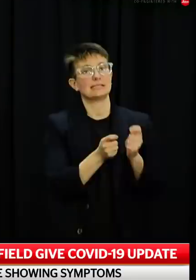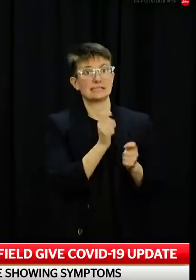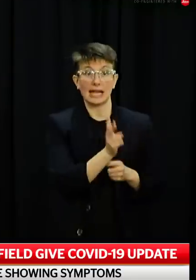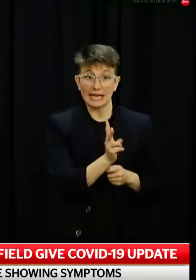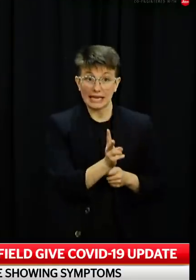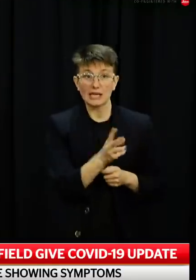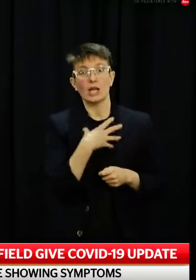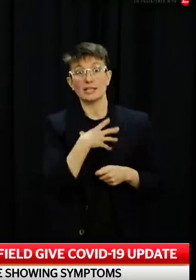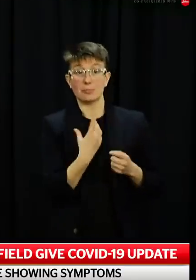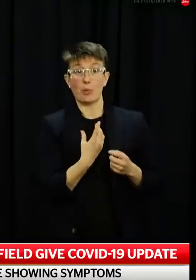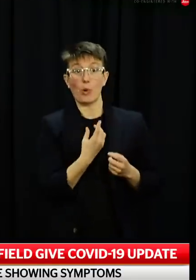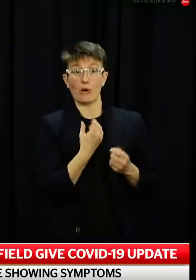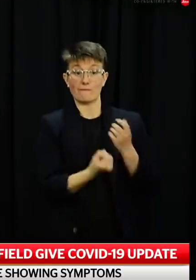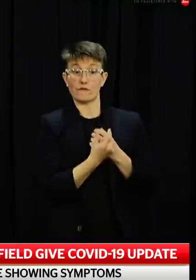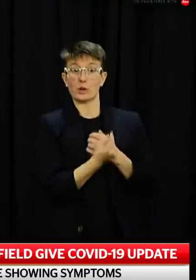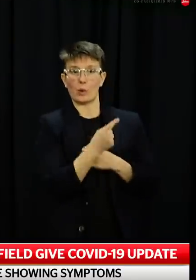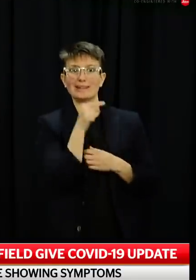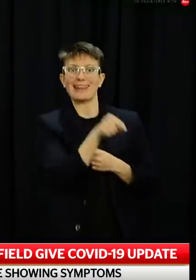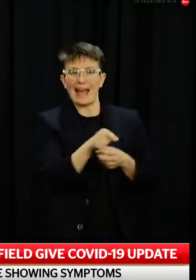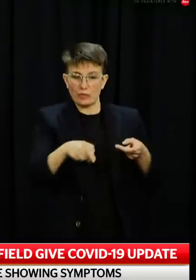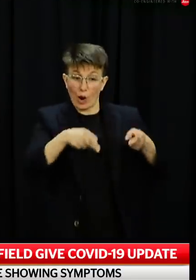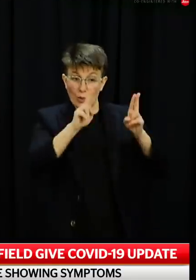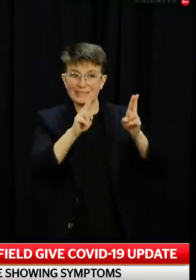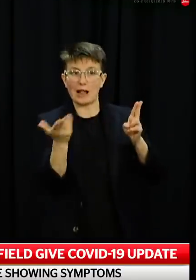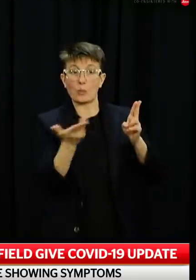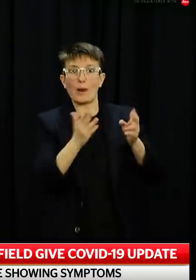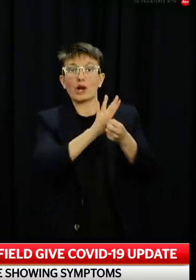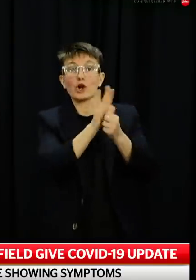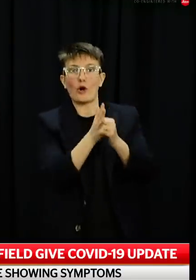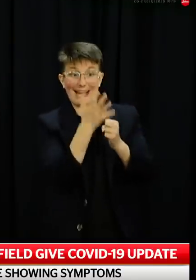cases are. Testing them more. More often than.